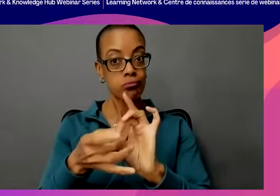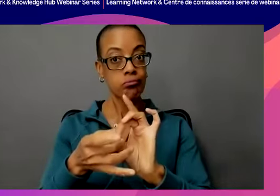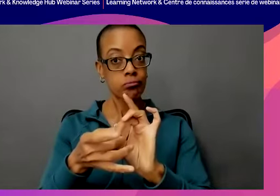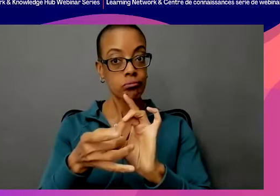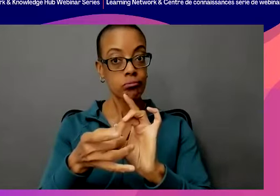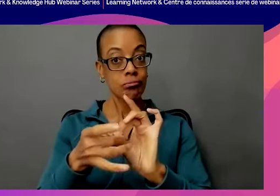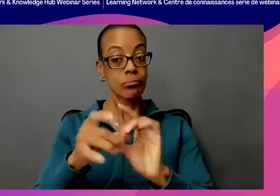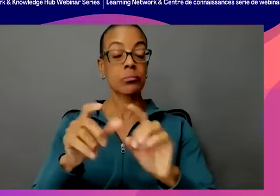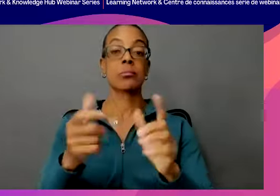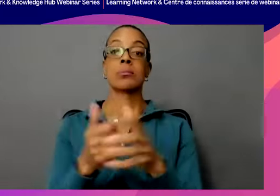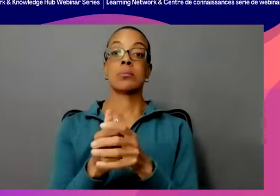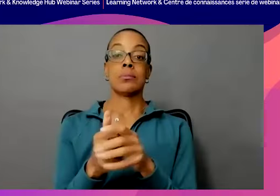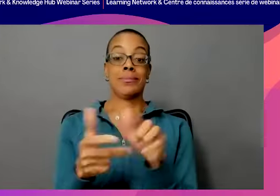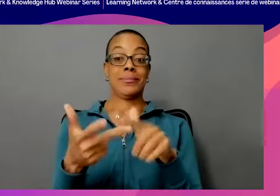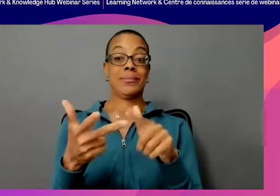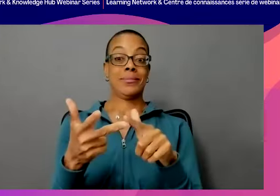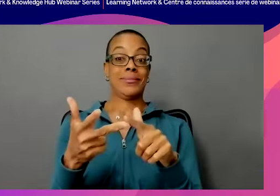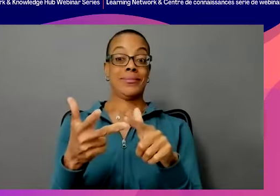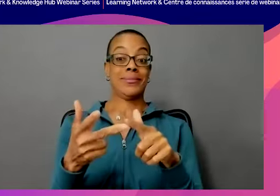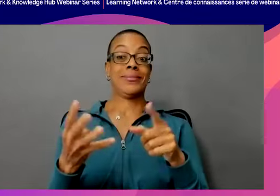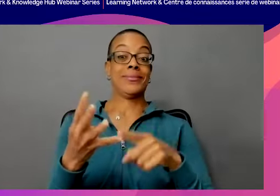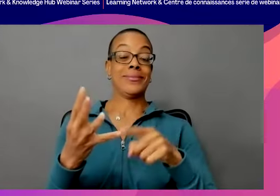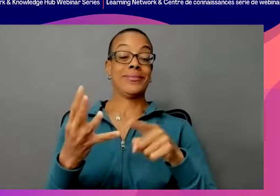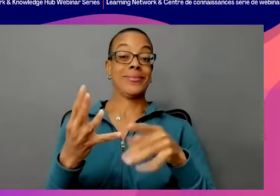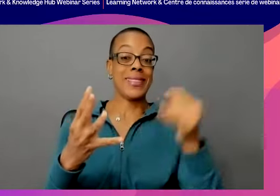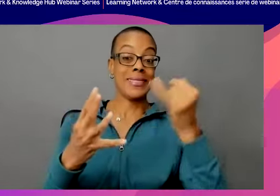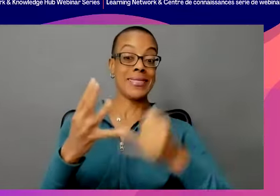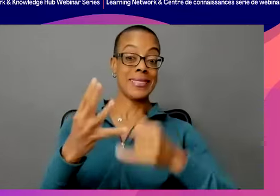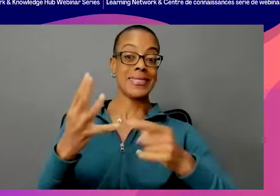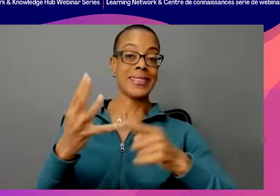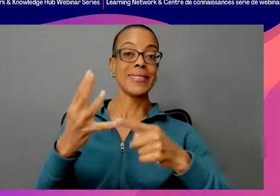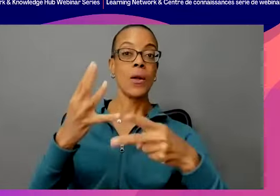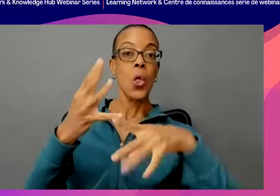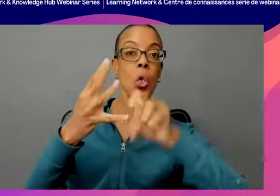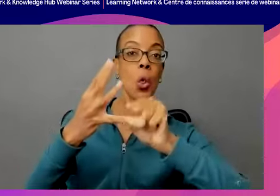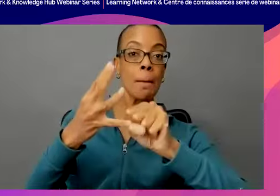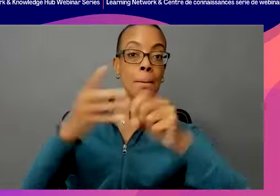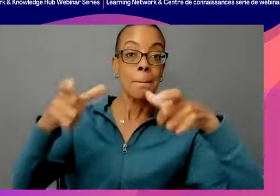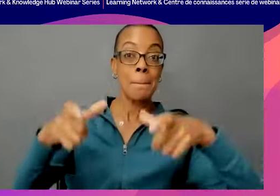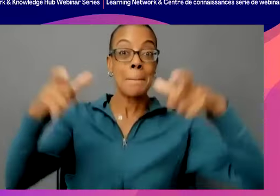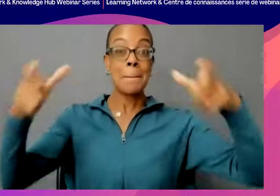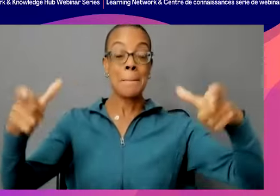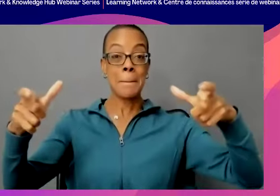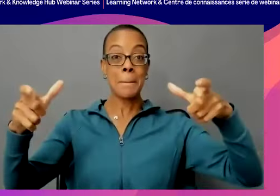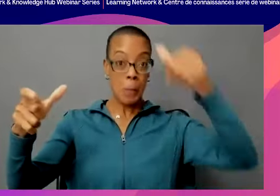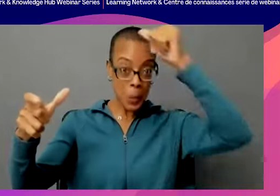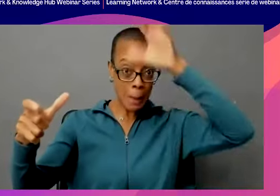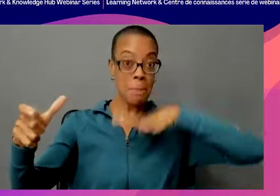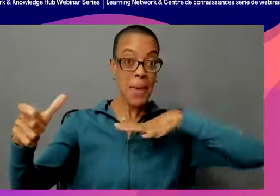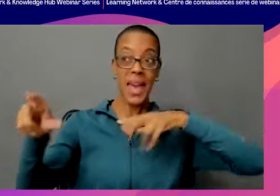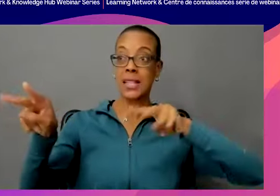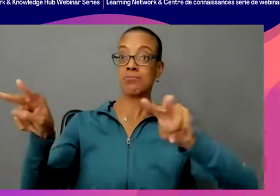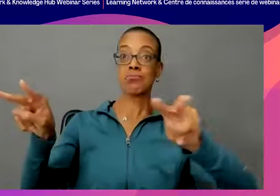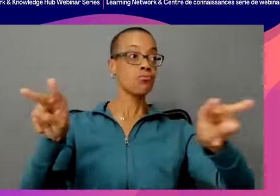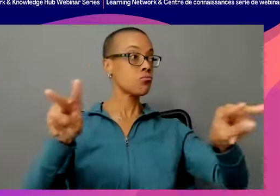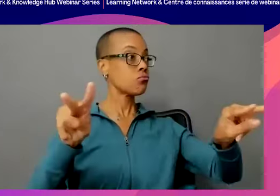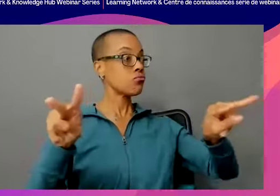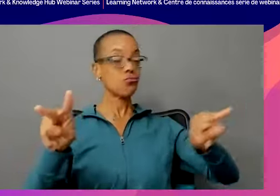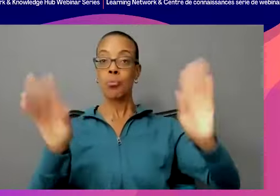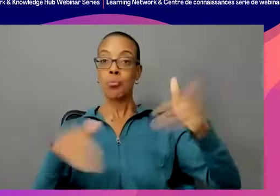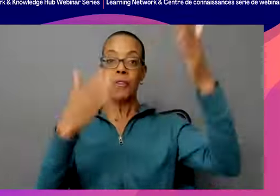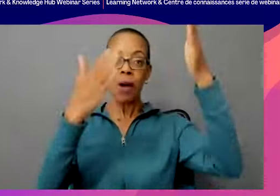what is missing today is the last circle, which is the circle of men that are looking out. And they were the providers, they were